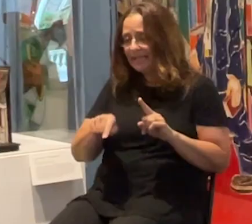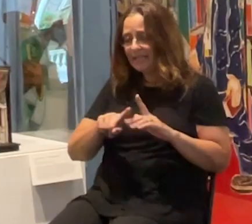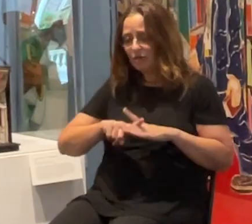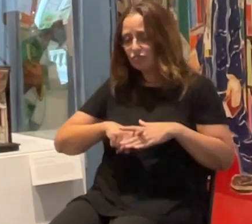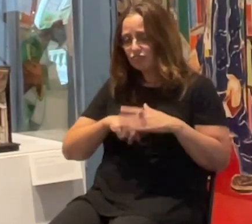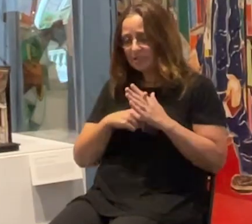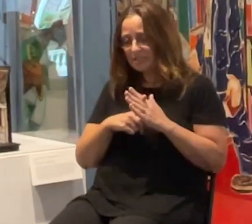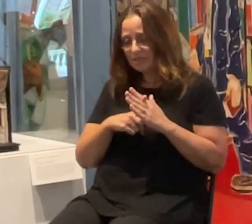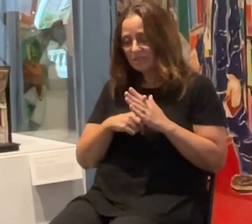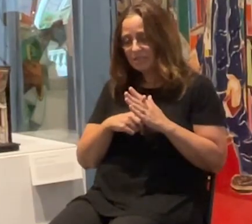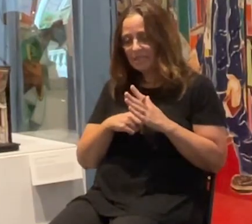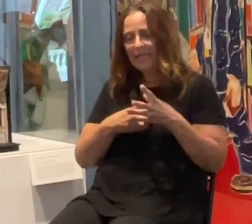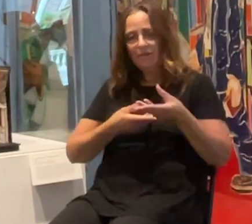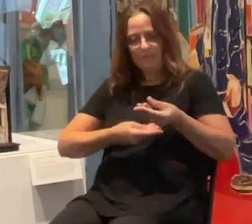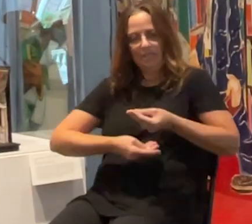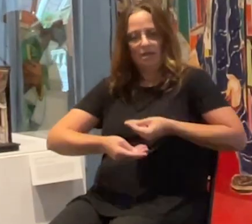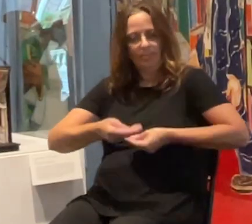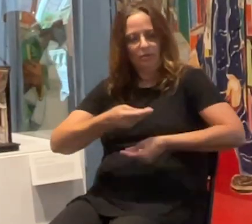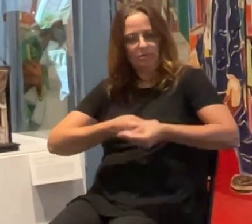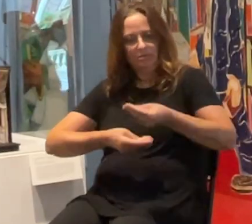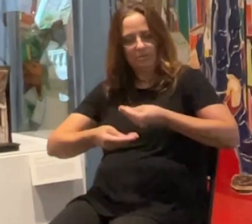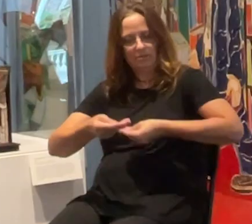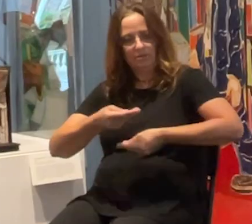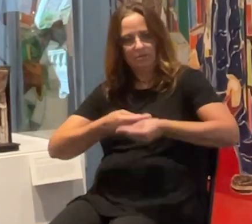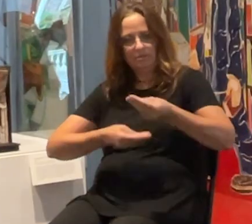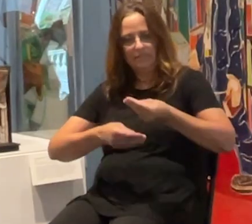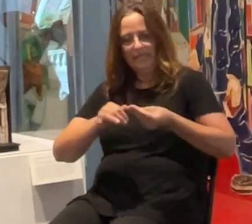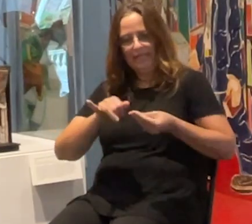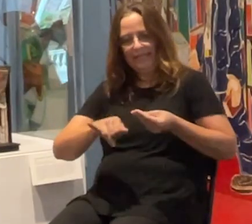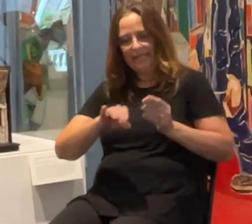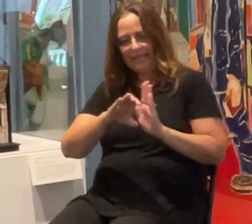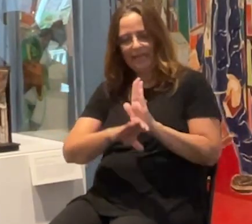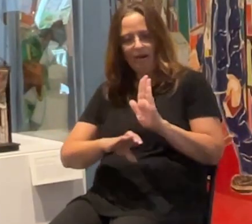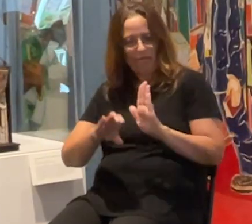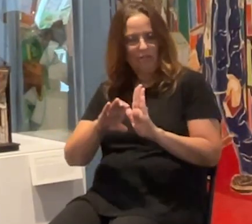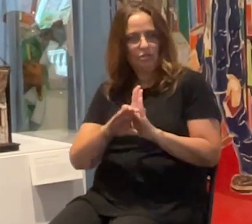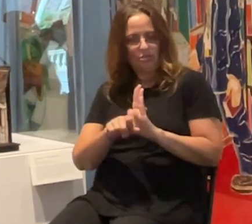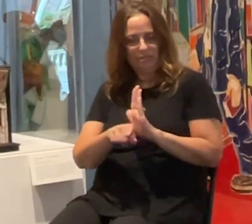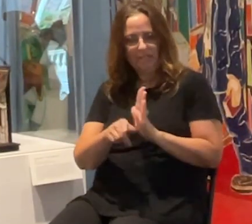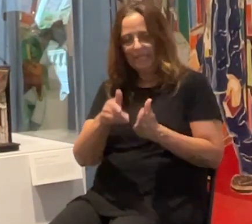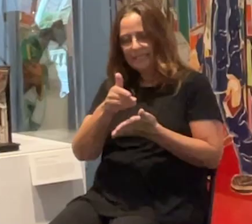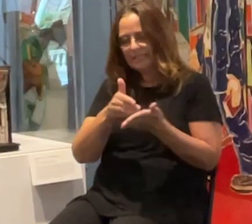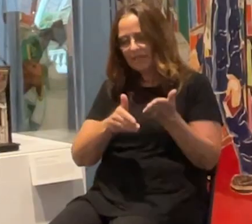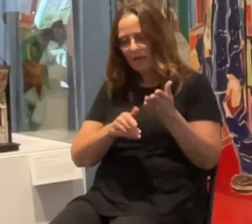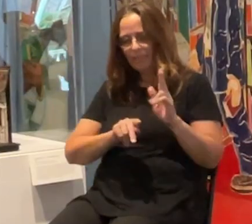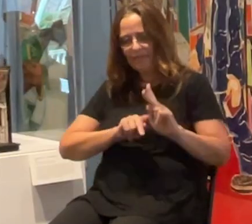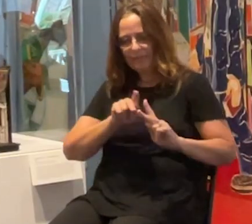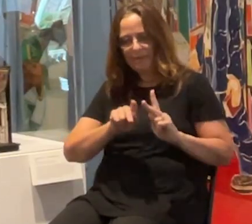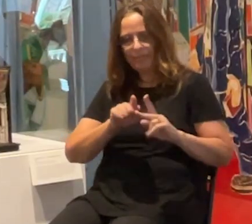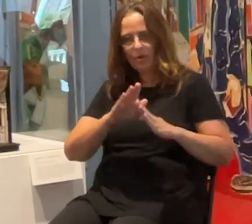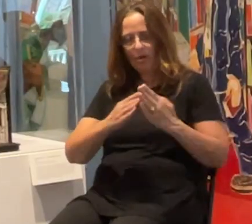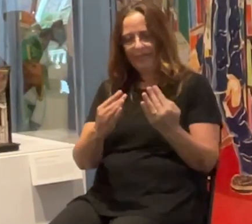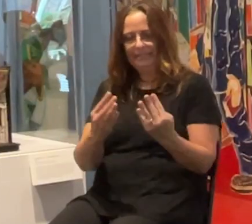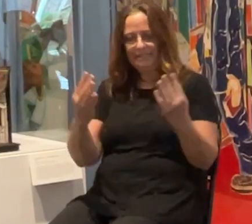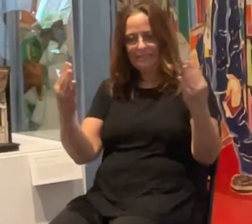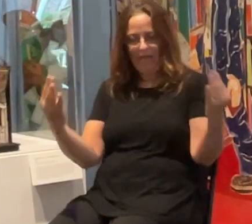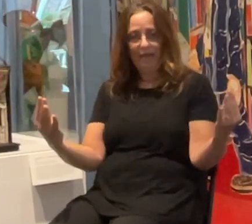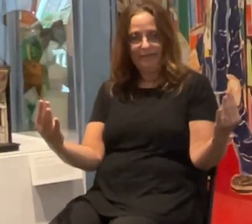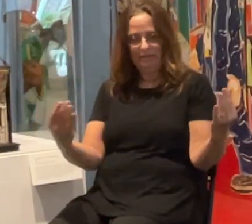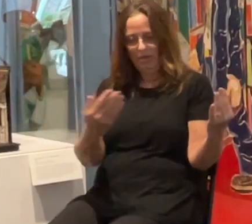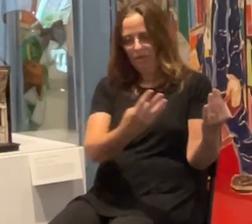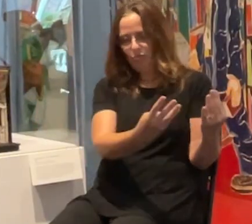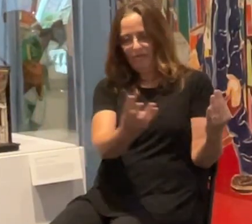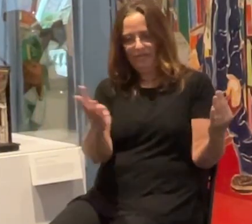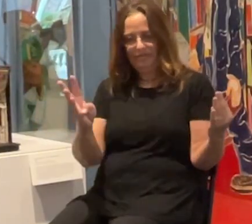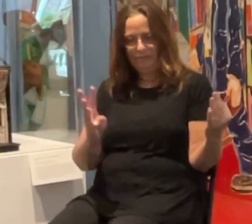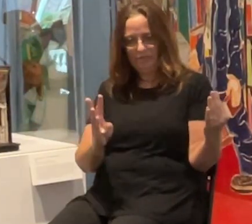in a sense, the commerce of it was the character in a way, and some of the figures were on the periphery in a way. So it was, I think that